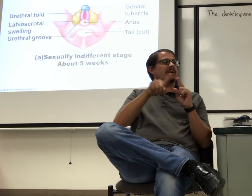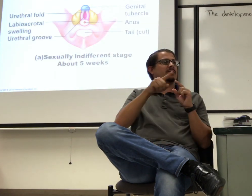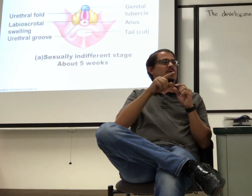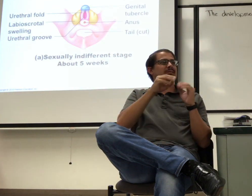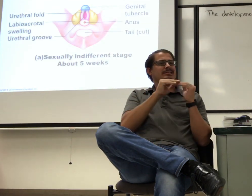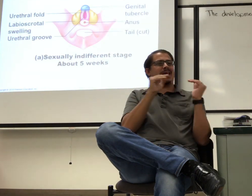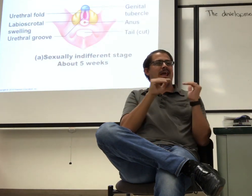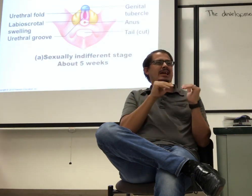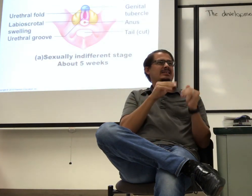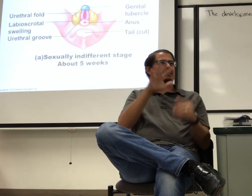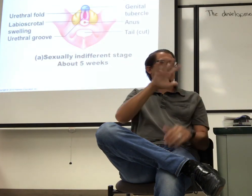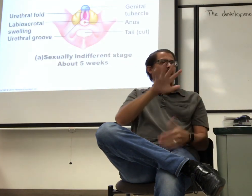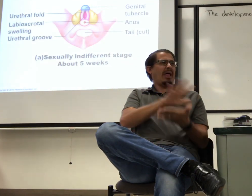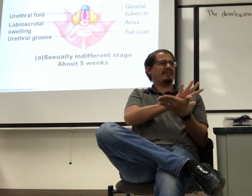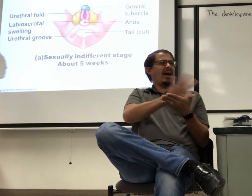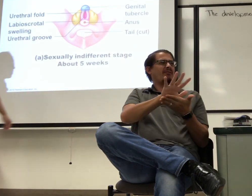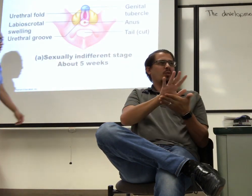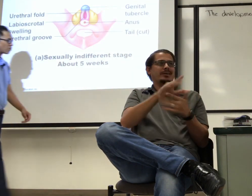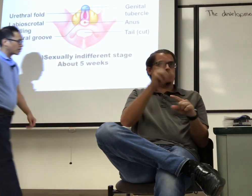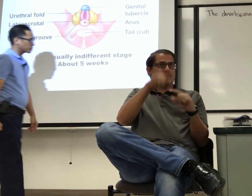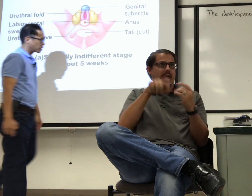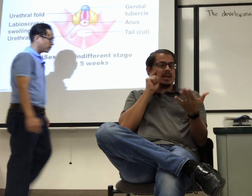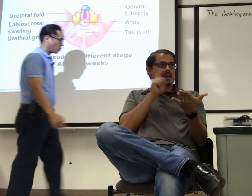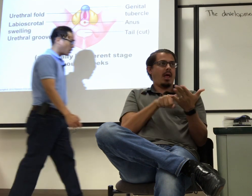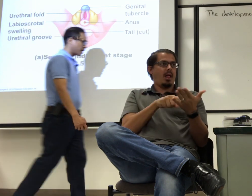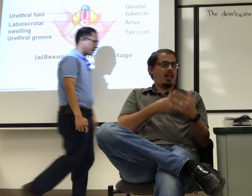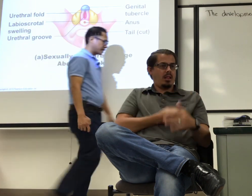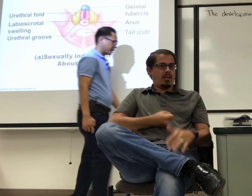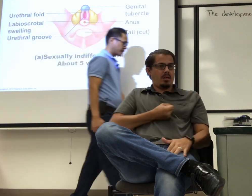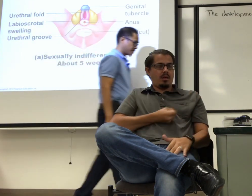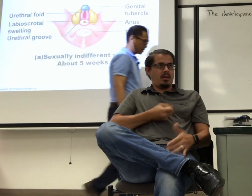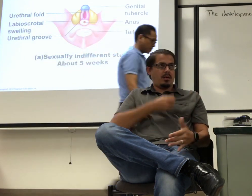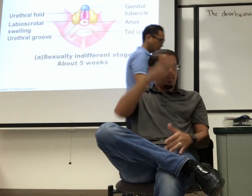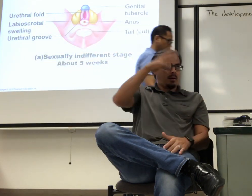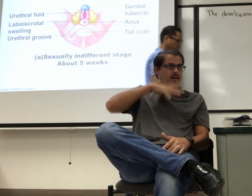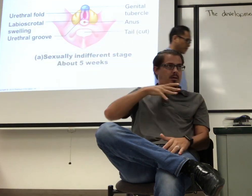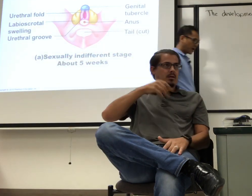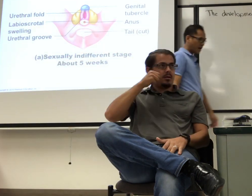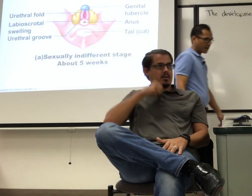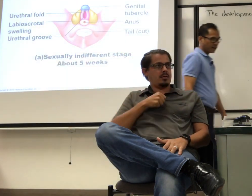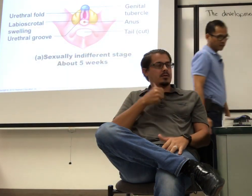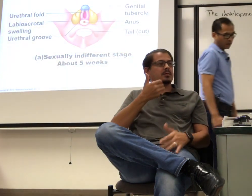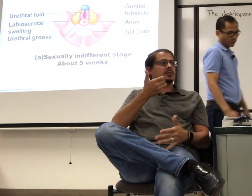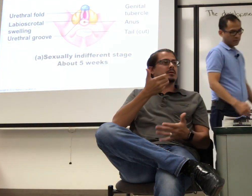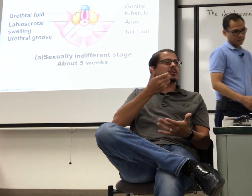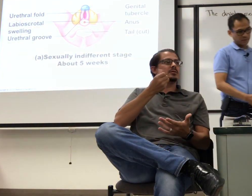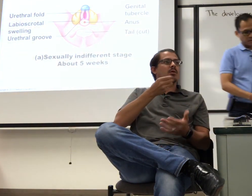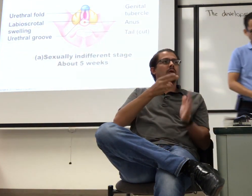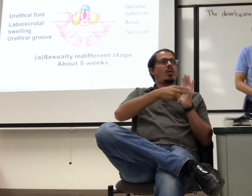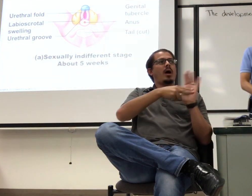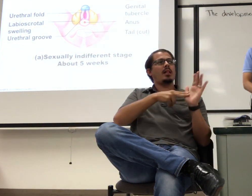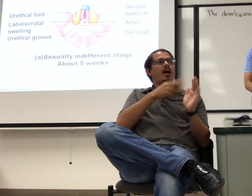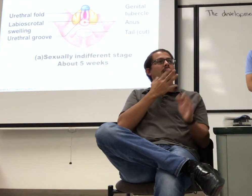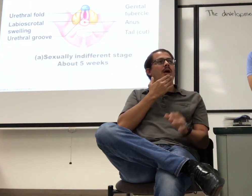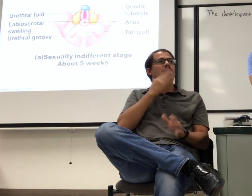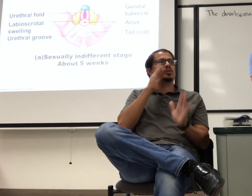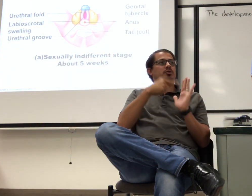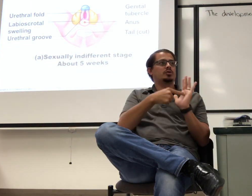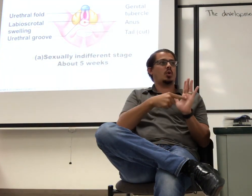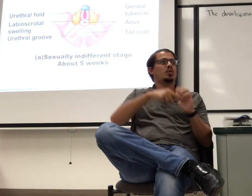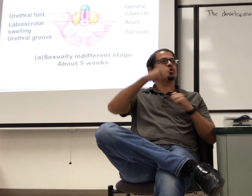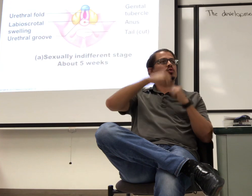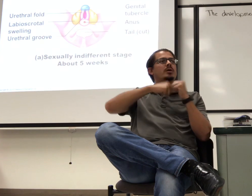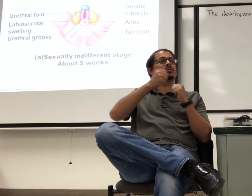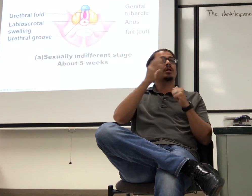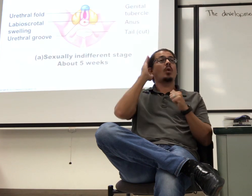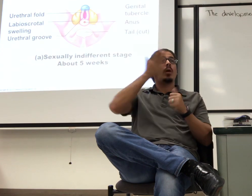5 weeks where you can't tell in a sonogram what's going to be what. But they highlight in colors structures